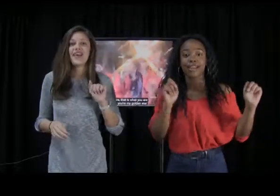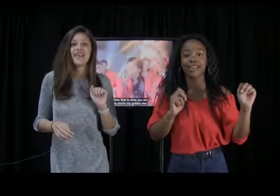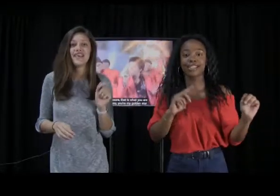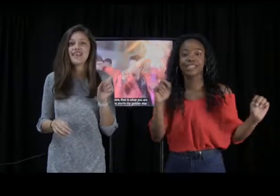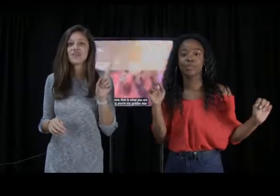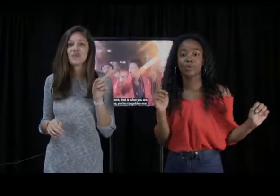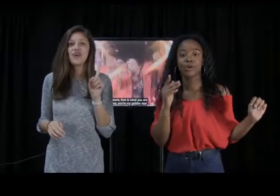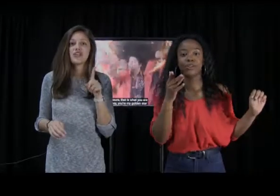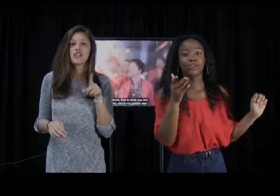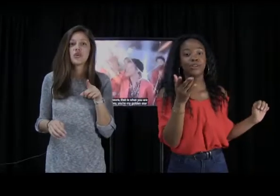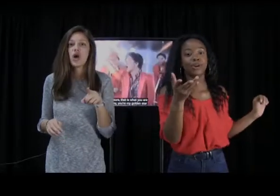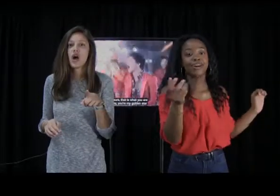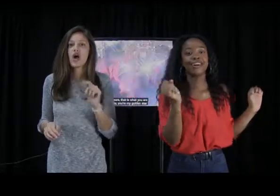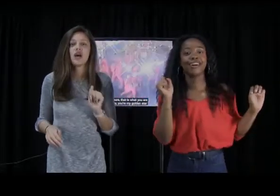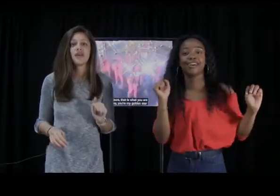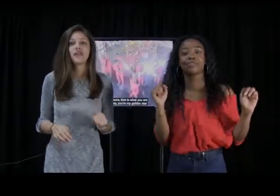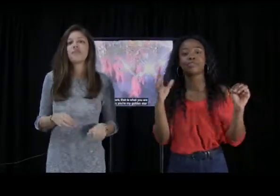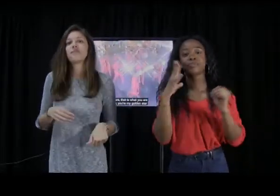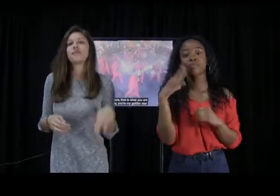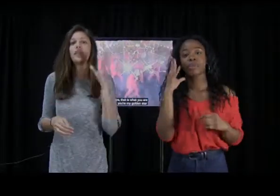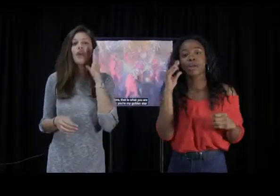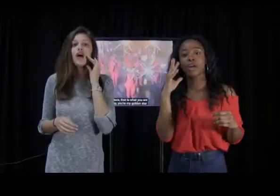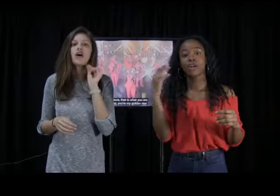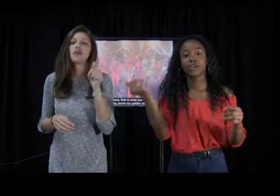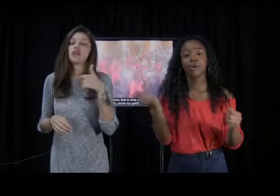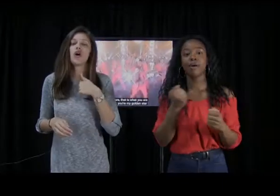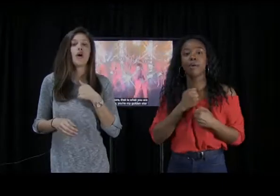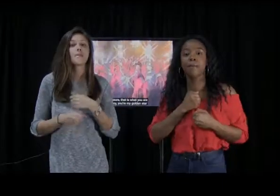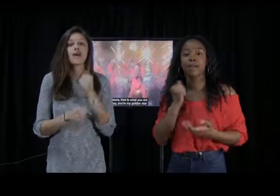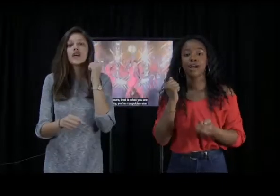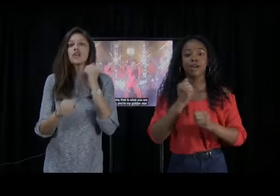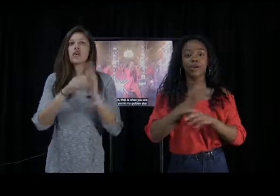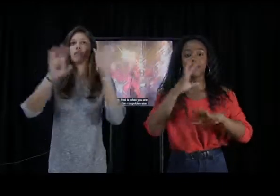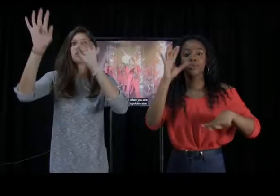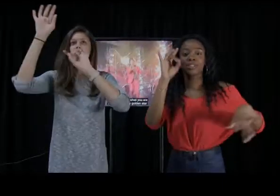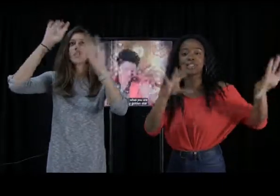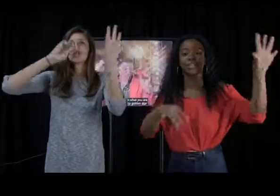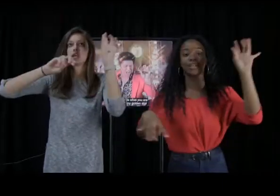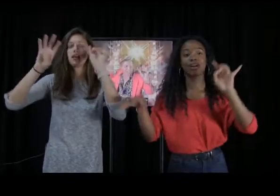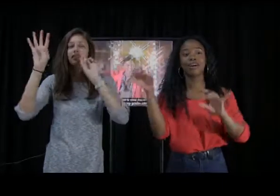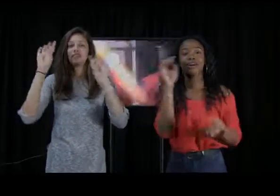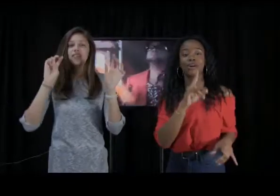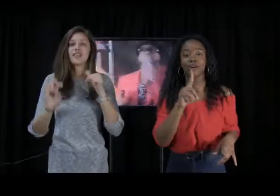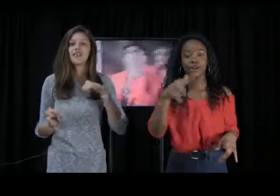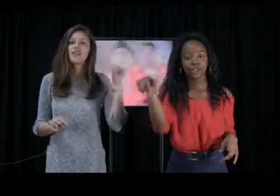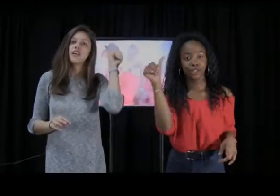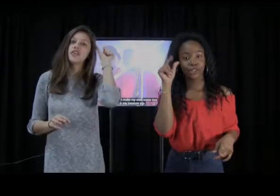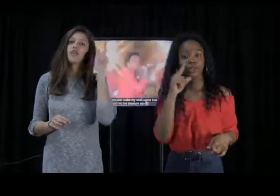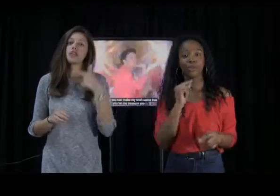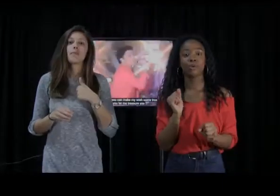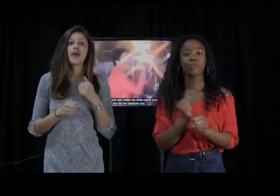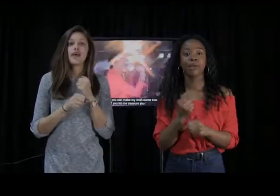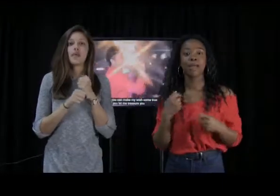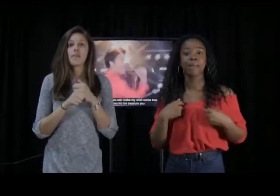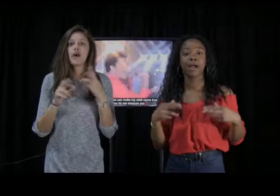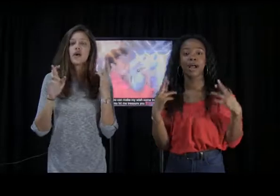Treasure, that is what you are. Honey, you're my golden star. You know